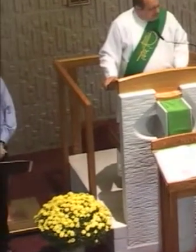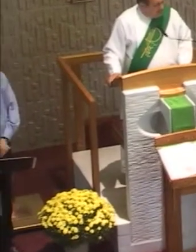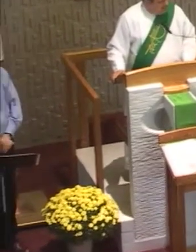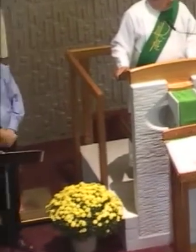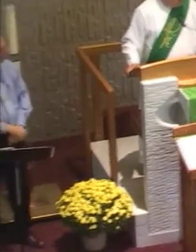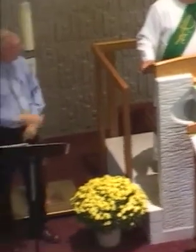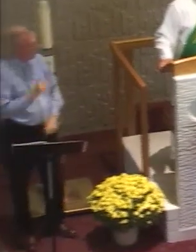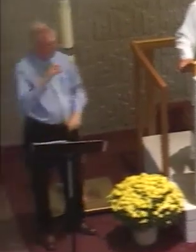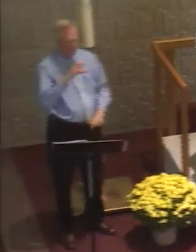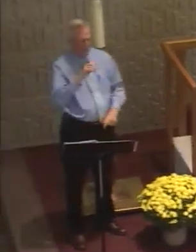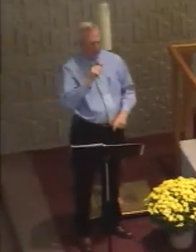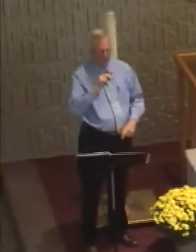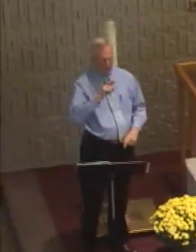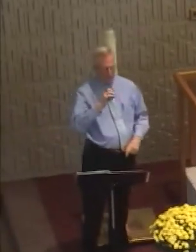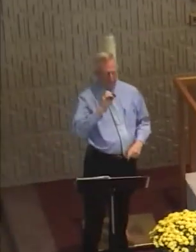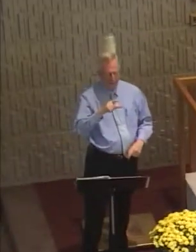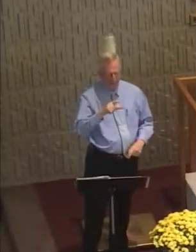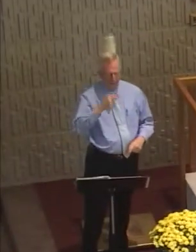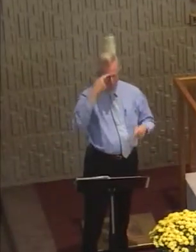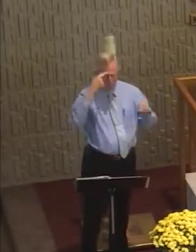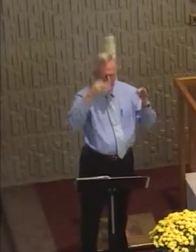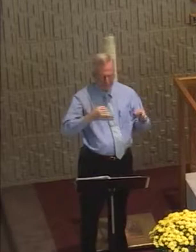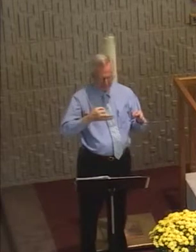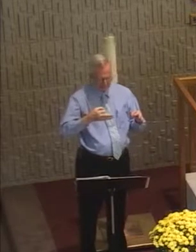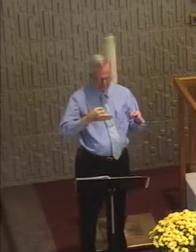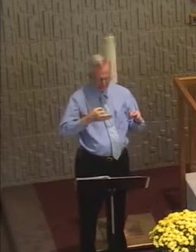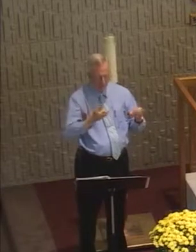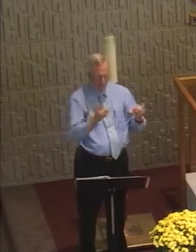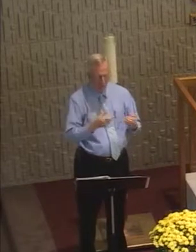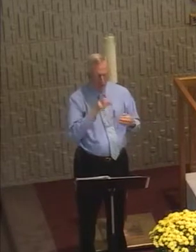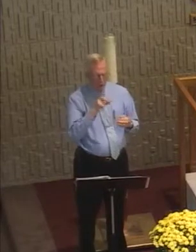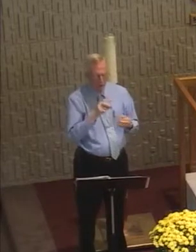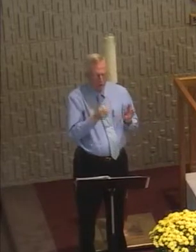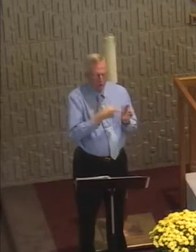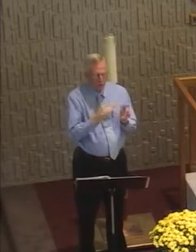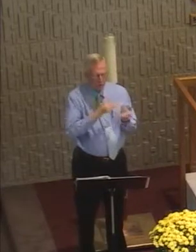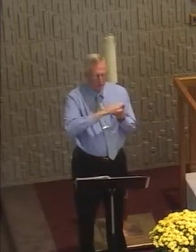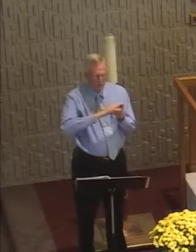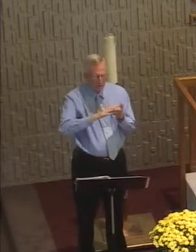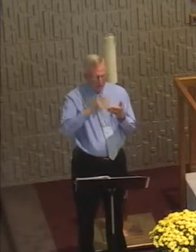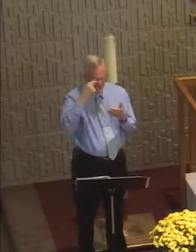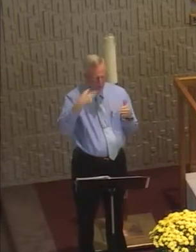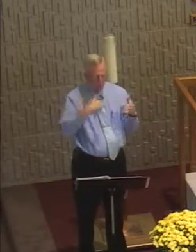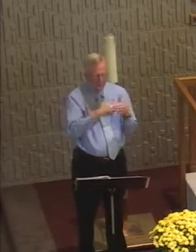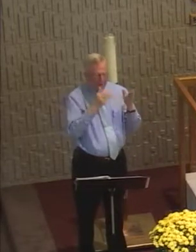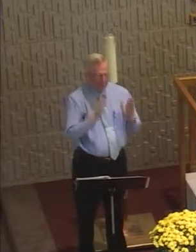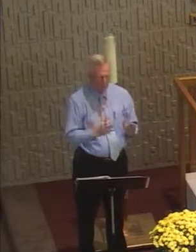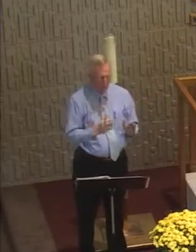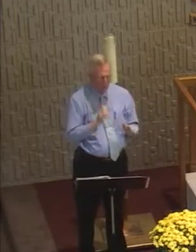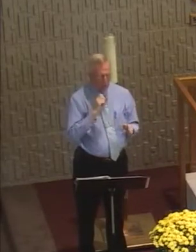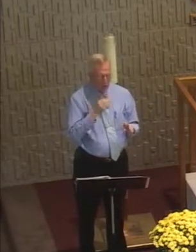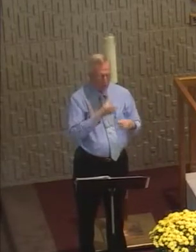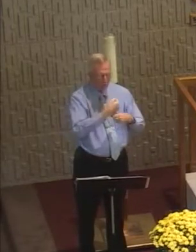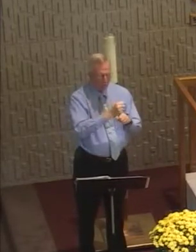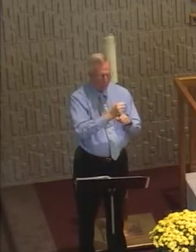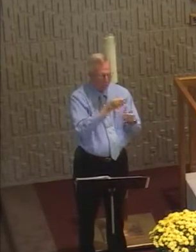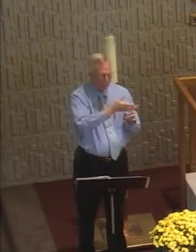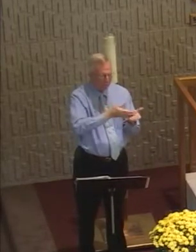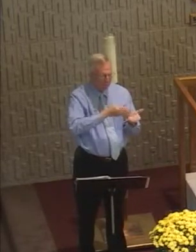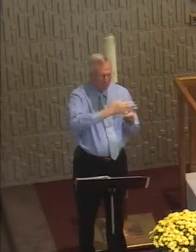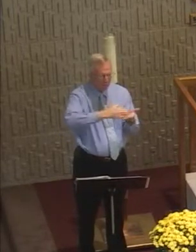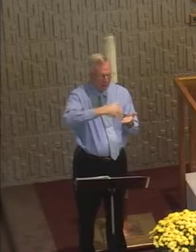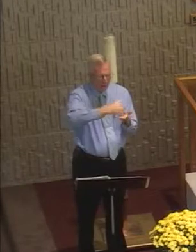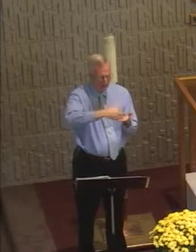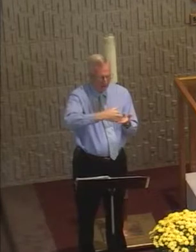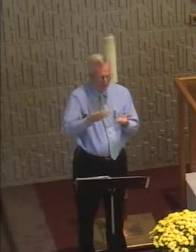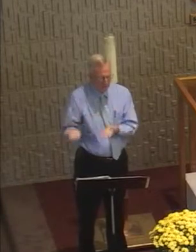Carol decided that she wanted to do something nice for her neighbor, Mrs. Smith. So she baked a pie and she carried it